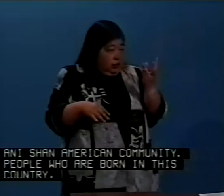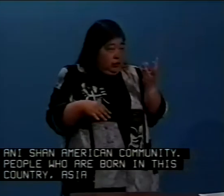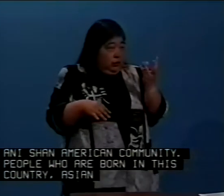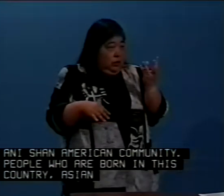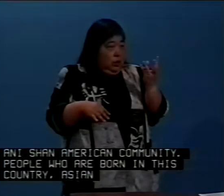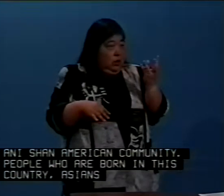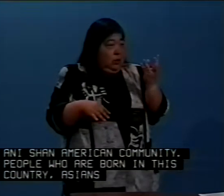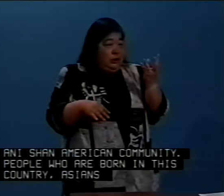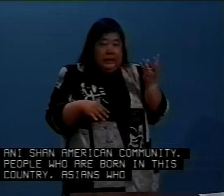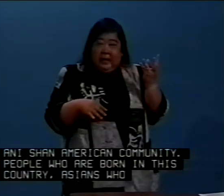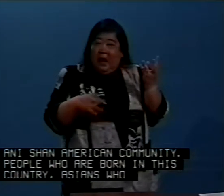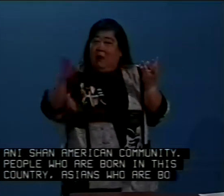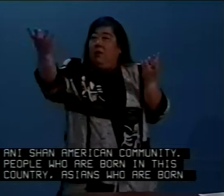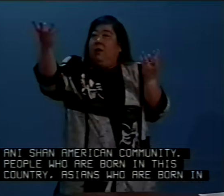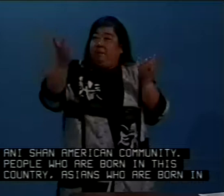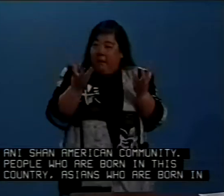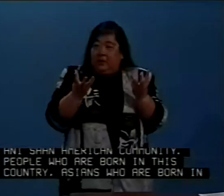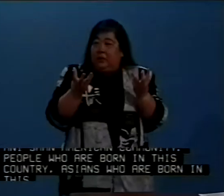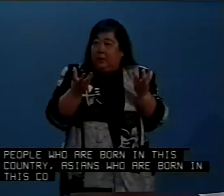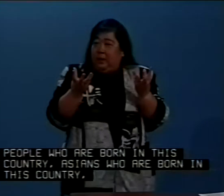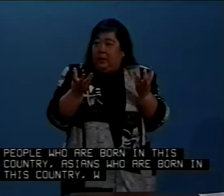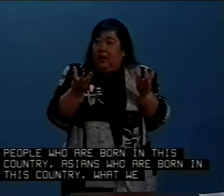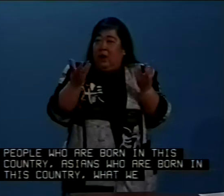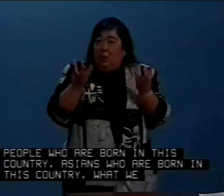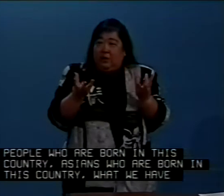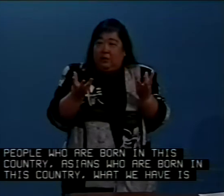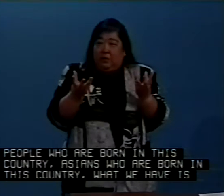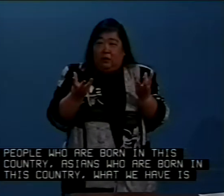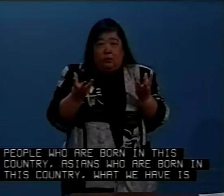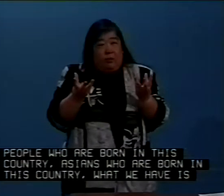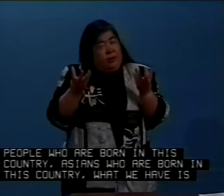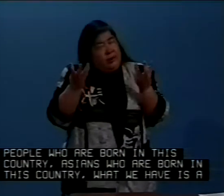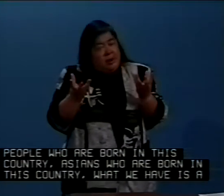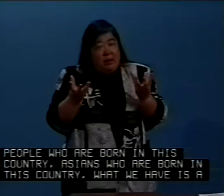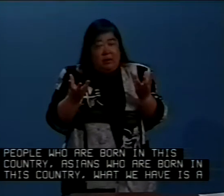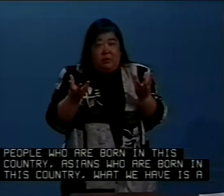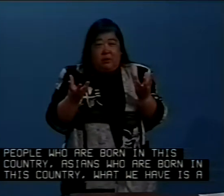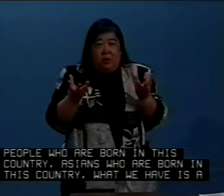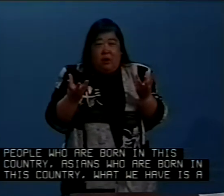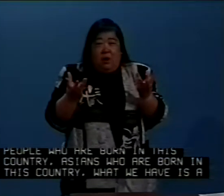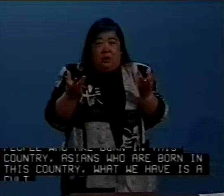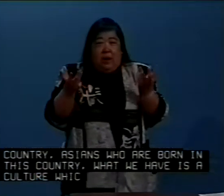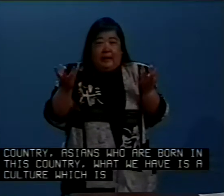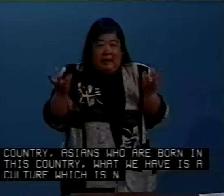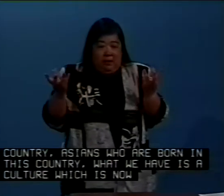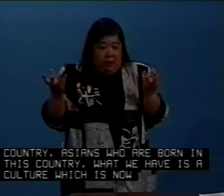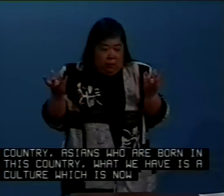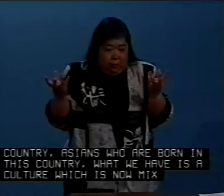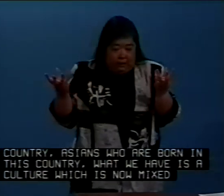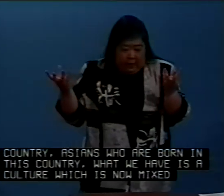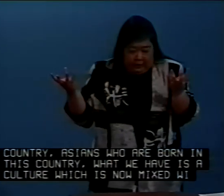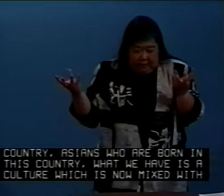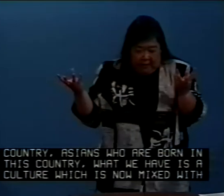culture which is now mixed with a Western culture or an American culture. So I never know which parts of me